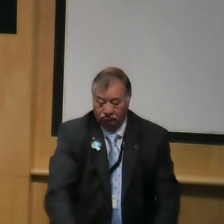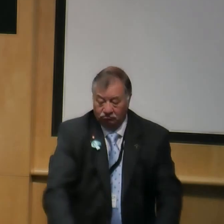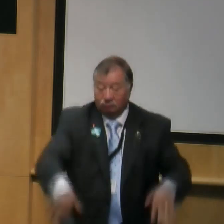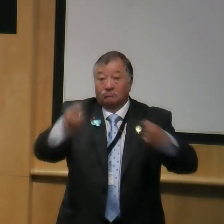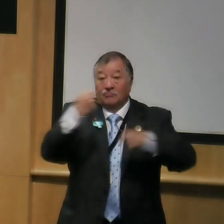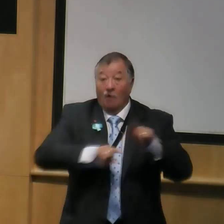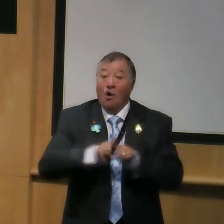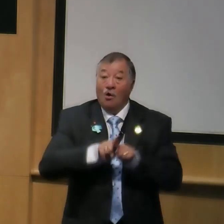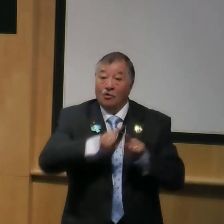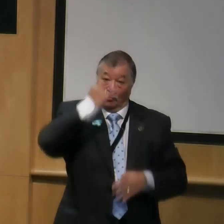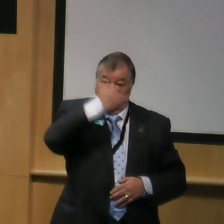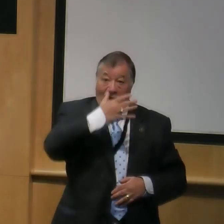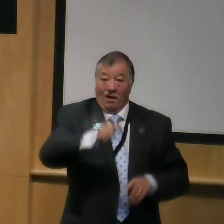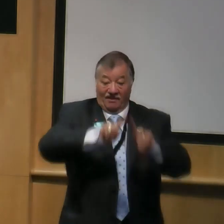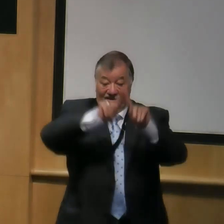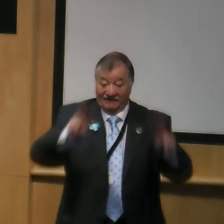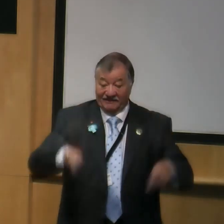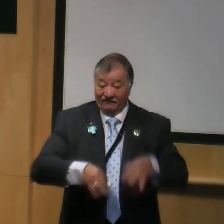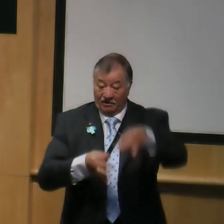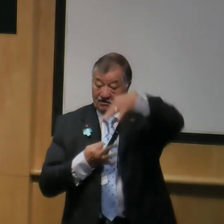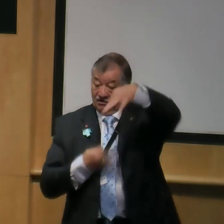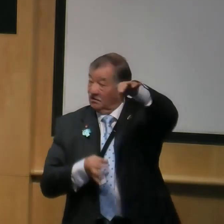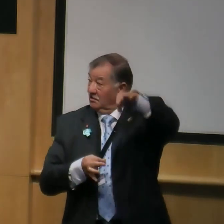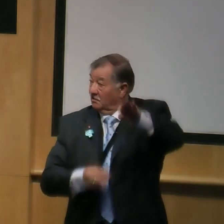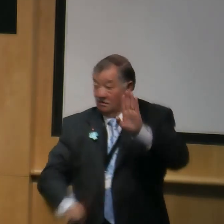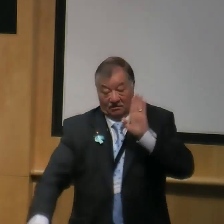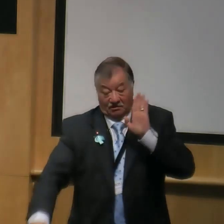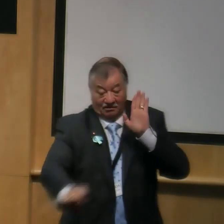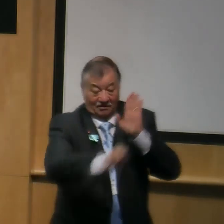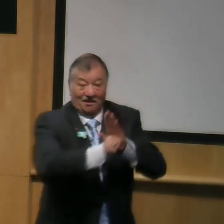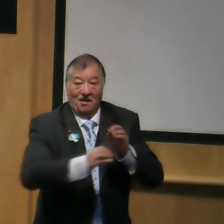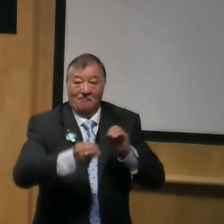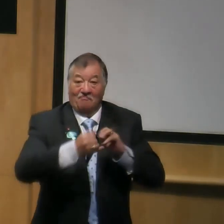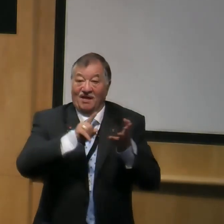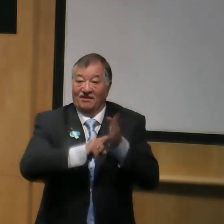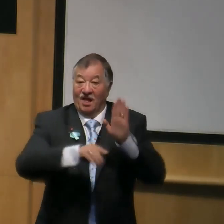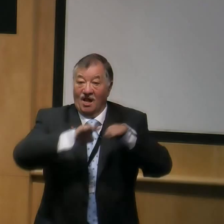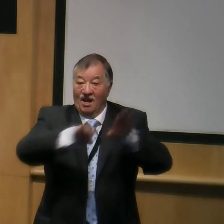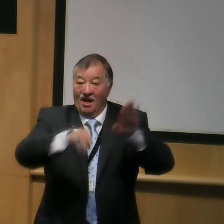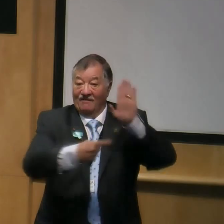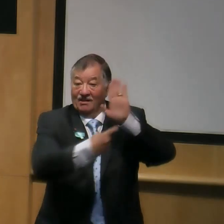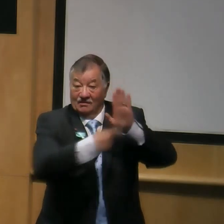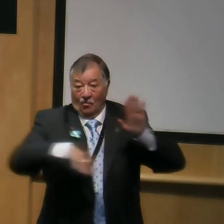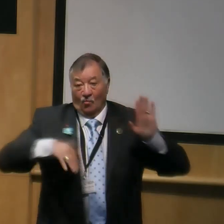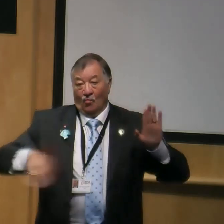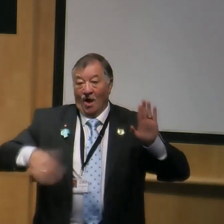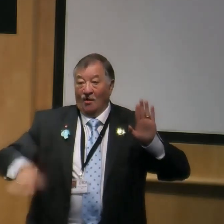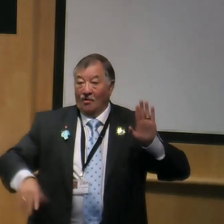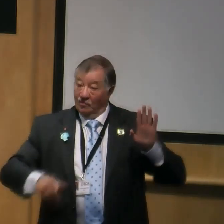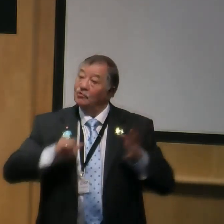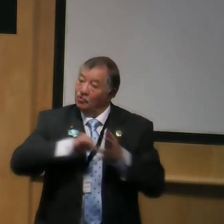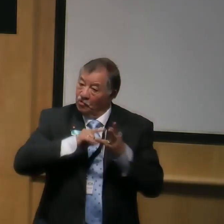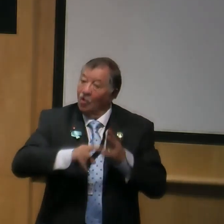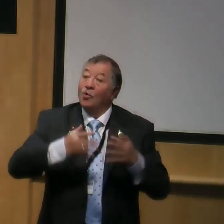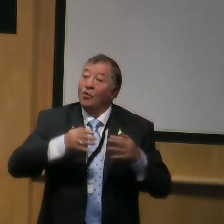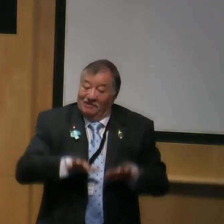the children from Lehigh about what sign language is and giving them a sign language BSL certificate. And saying, look, you